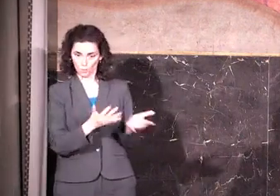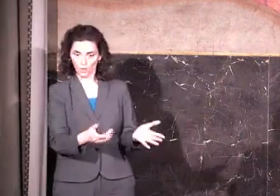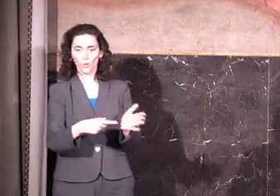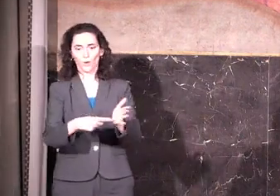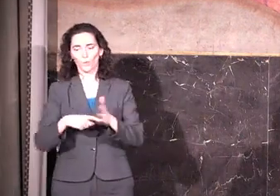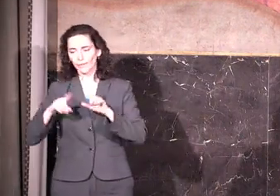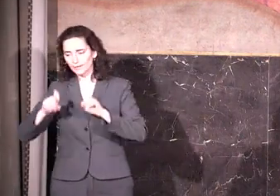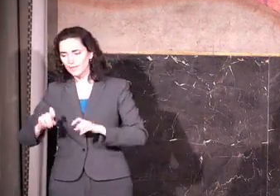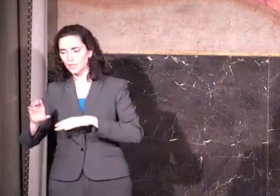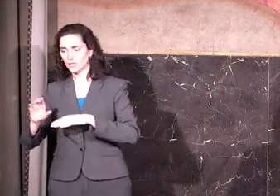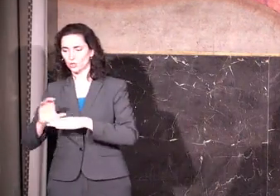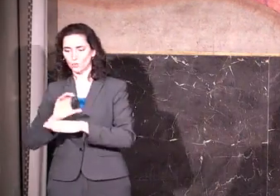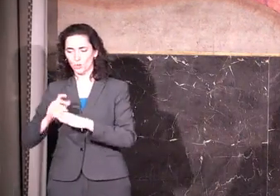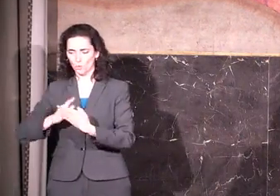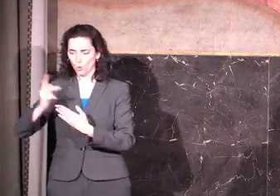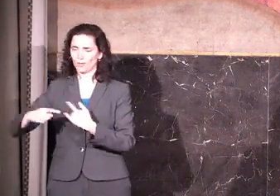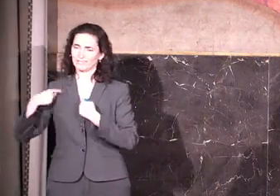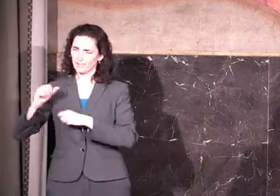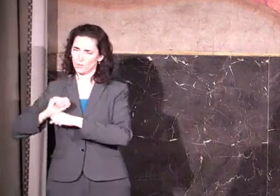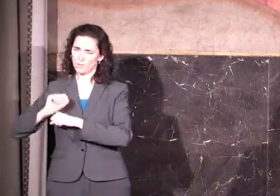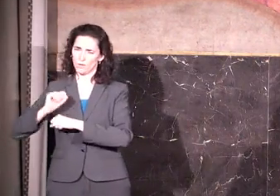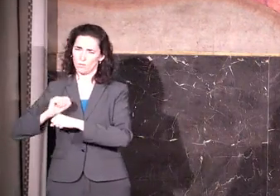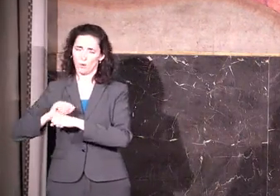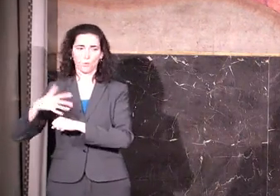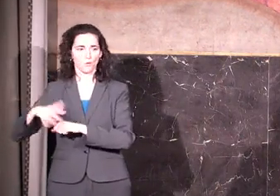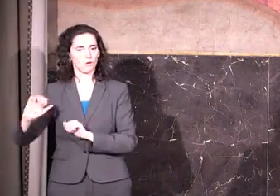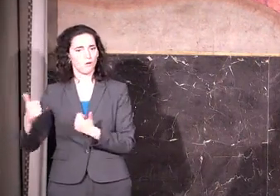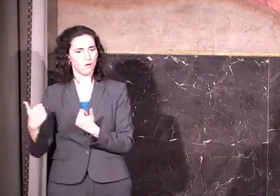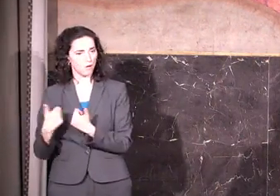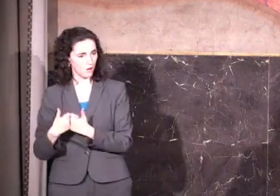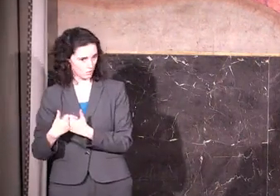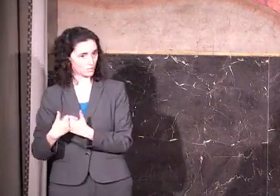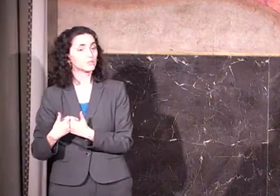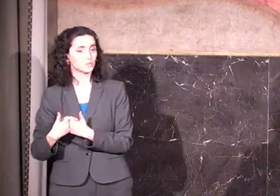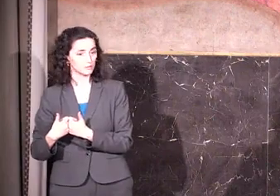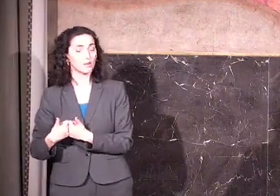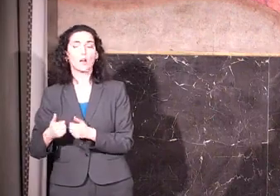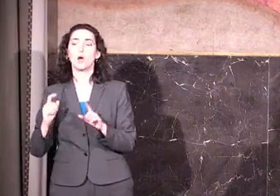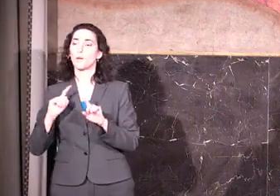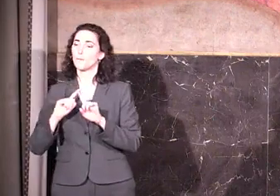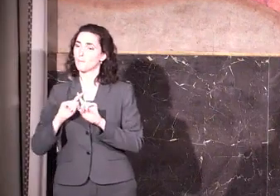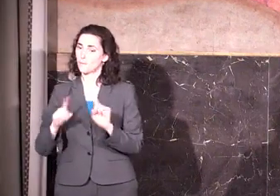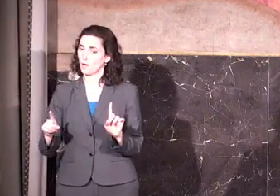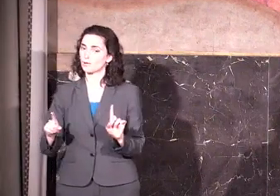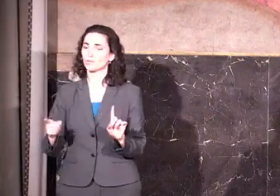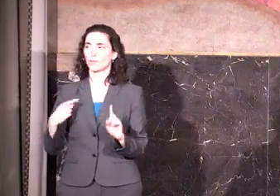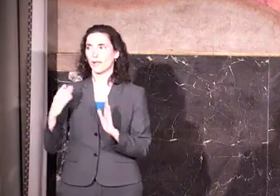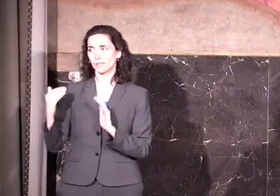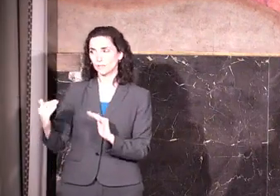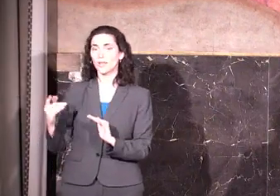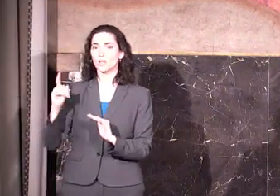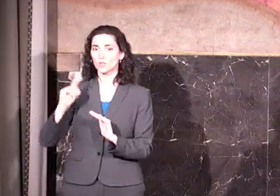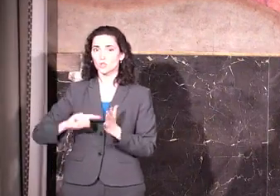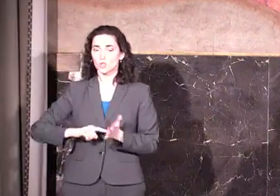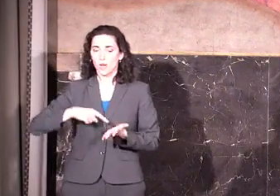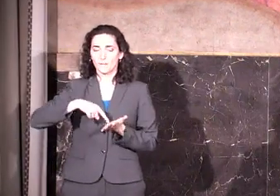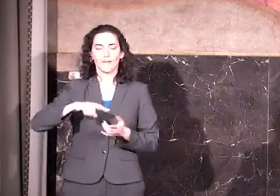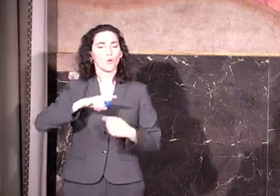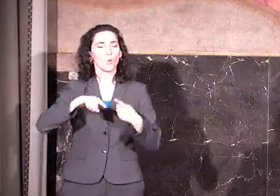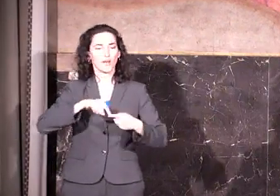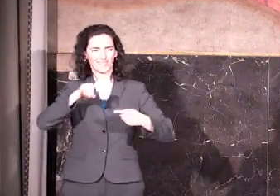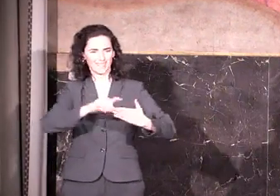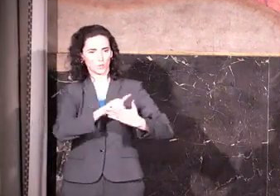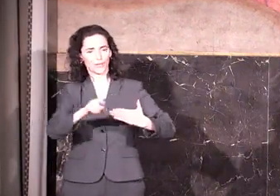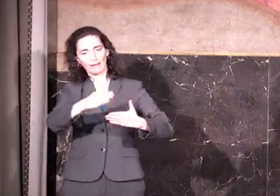these funds has been extensive and it's been very challenging, but we expect that we'll be able to start issuing these payments by the end of